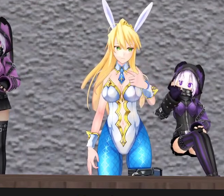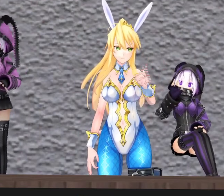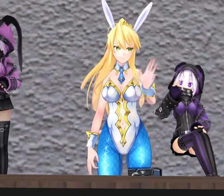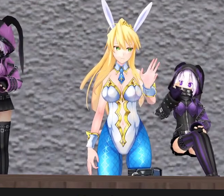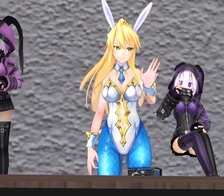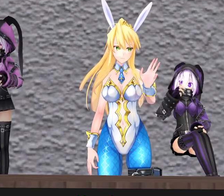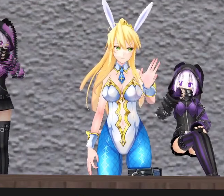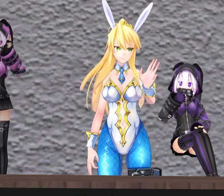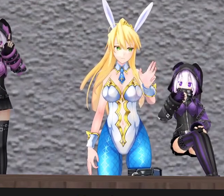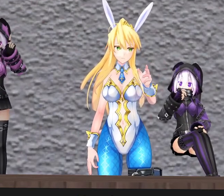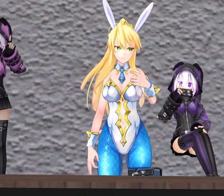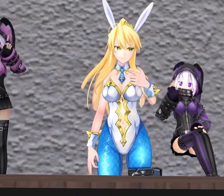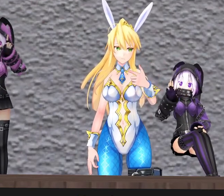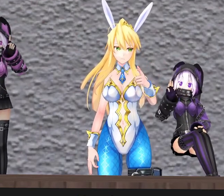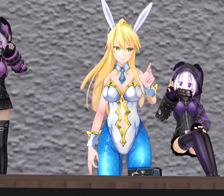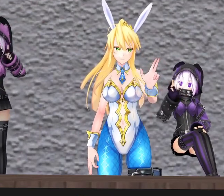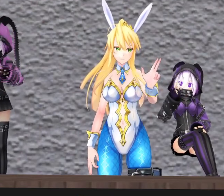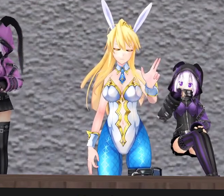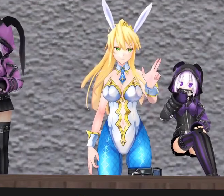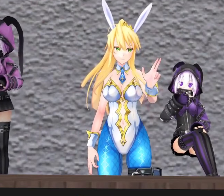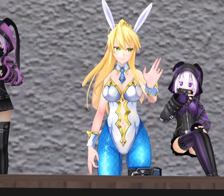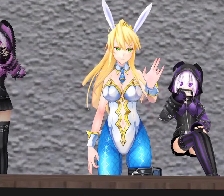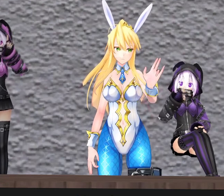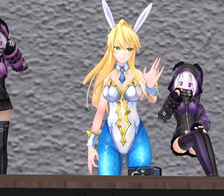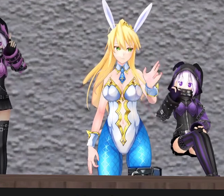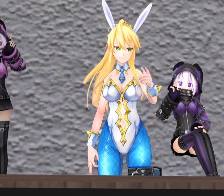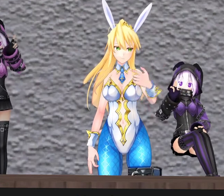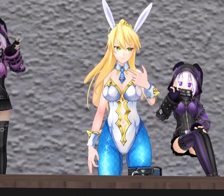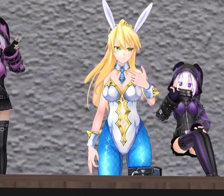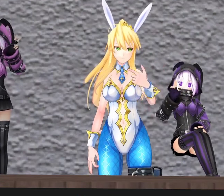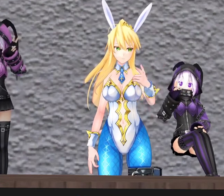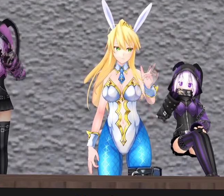26, 27, 28,